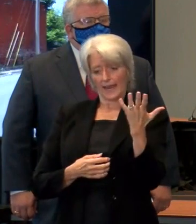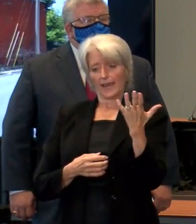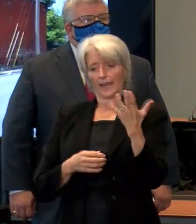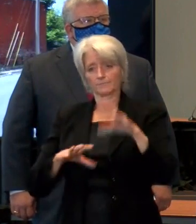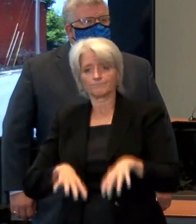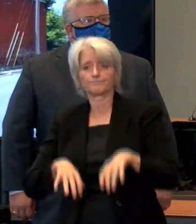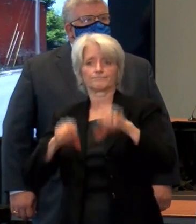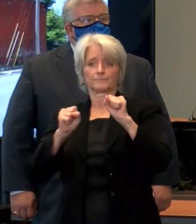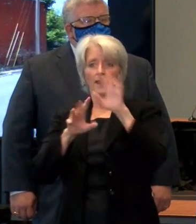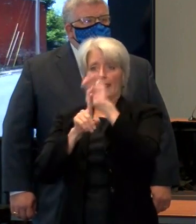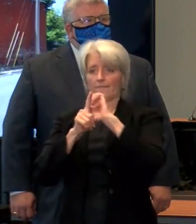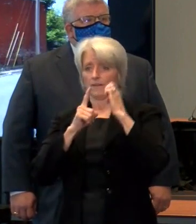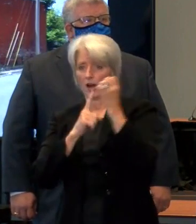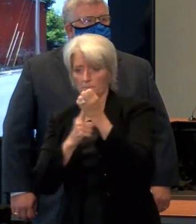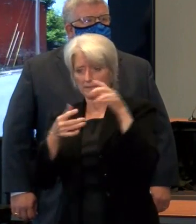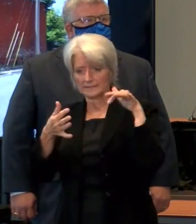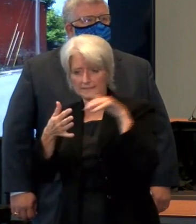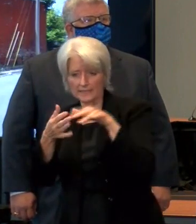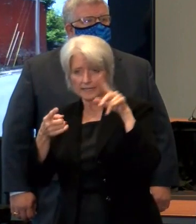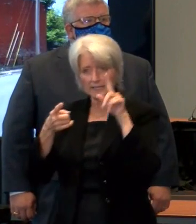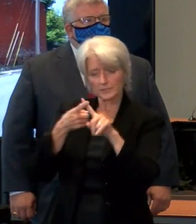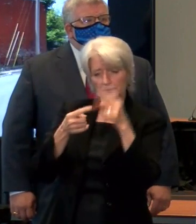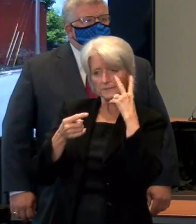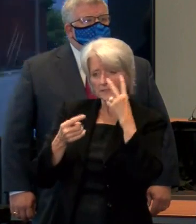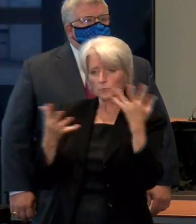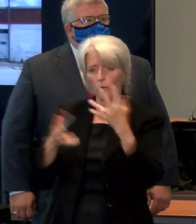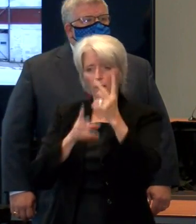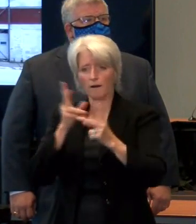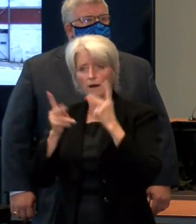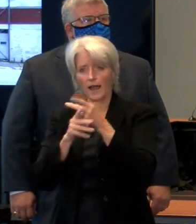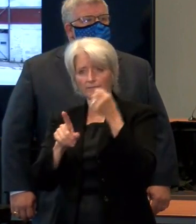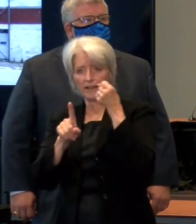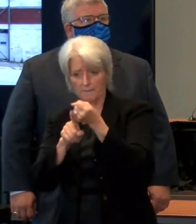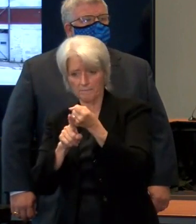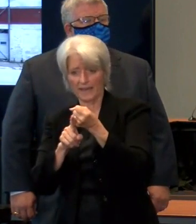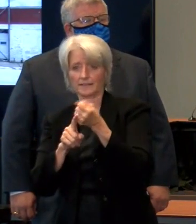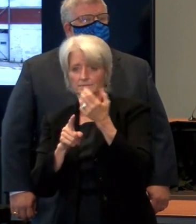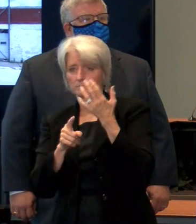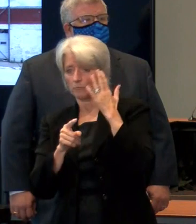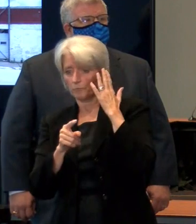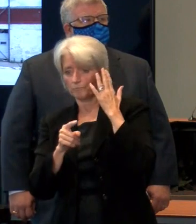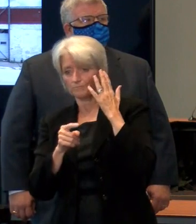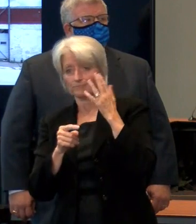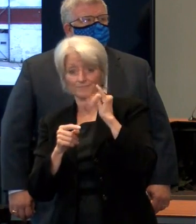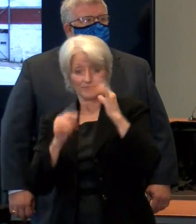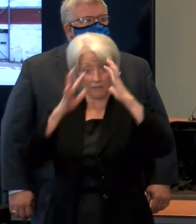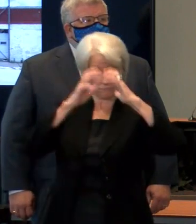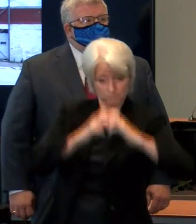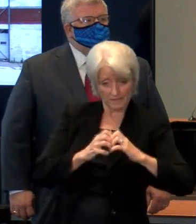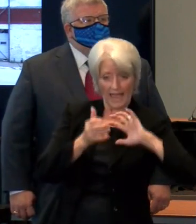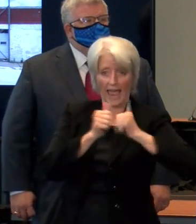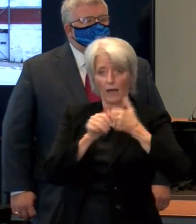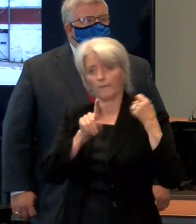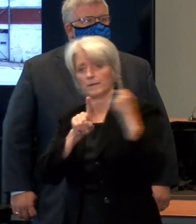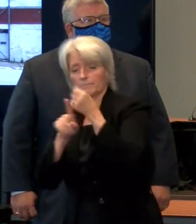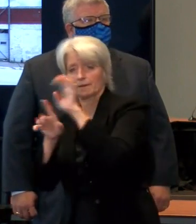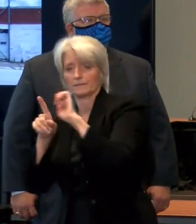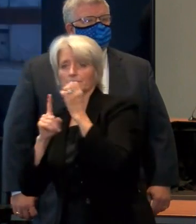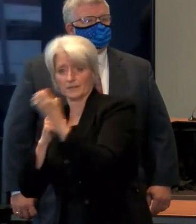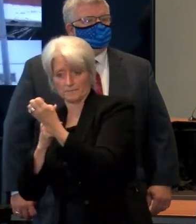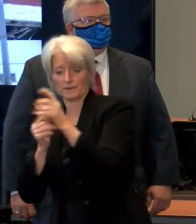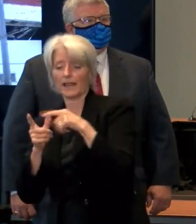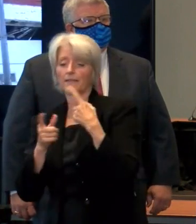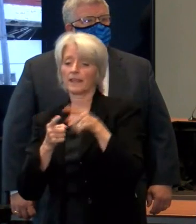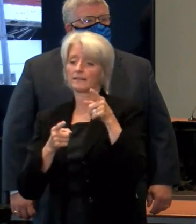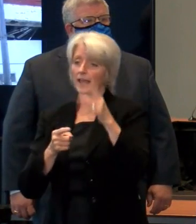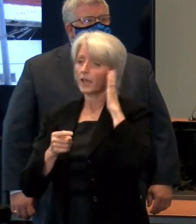to determine what type of environmental impact of that building demolition is needed, and then they plan on preparing bids